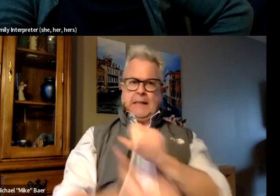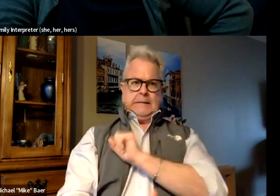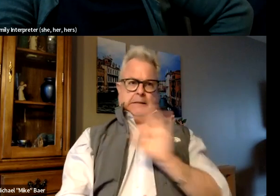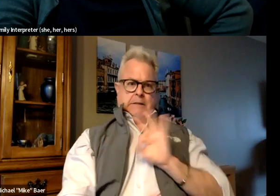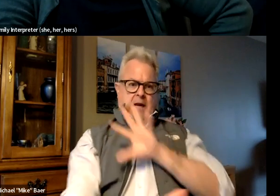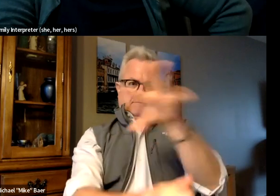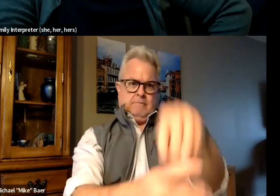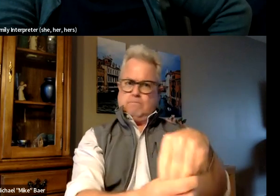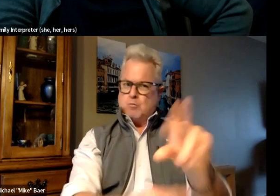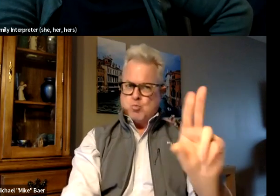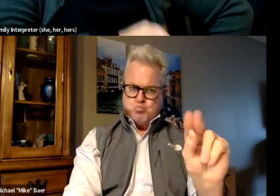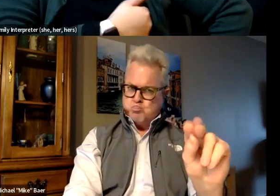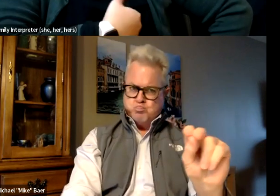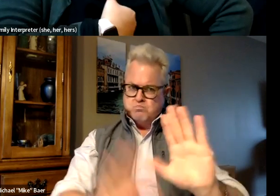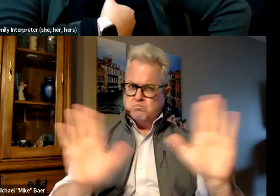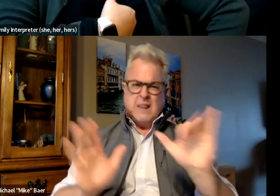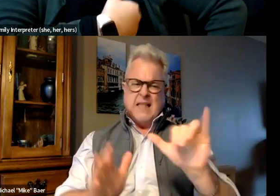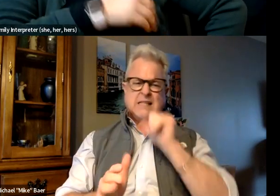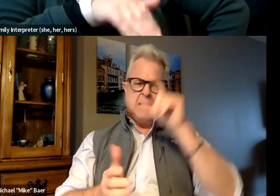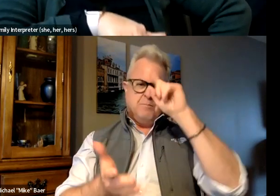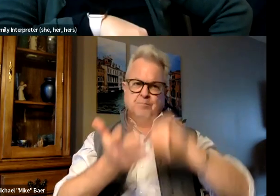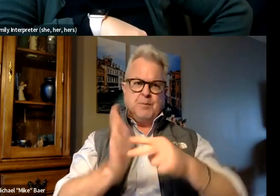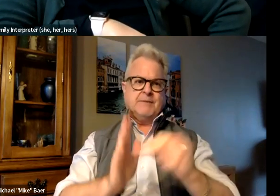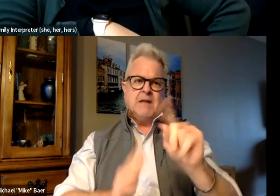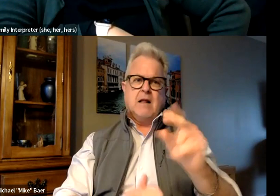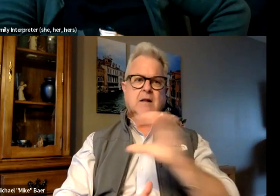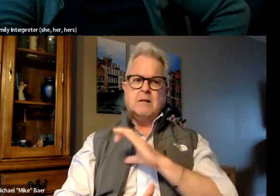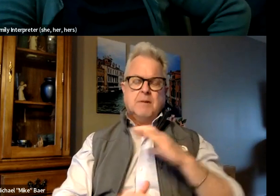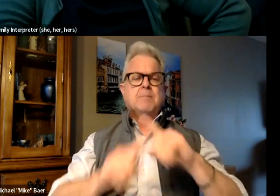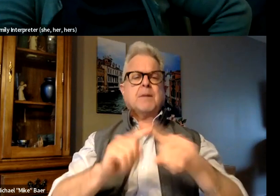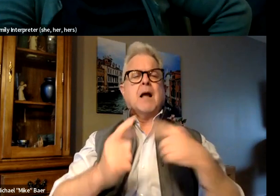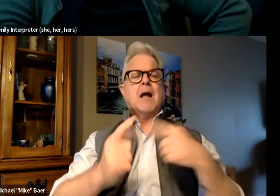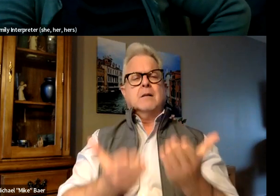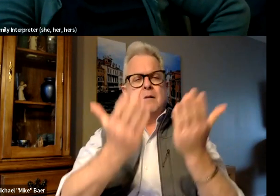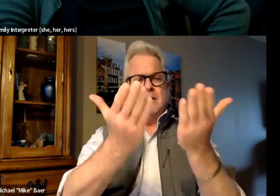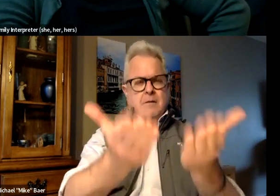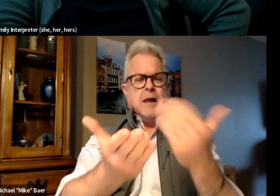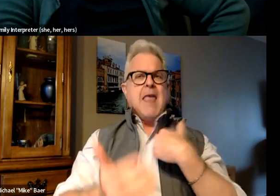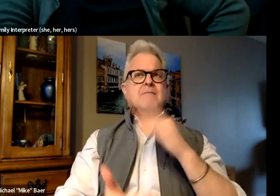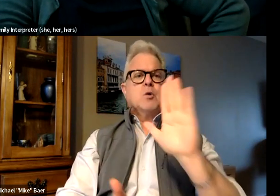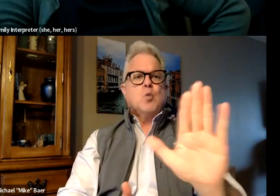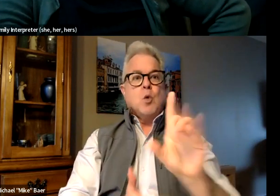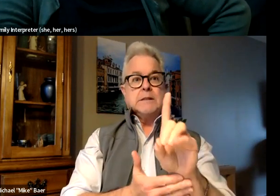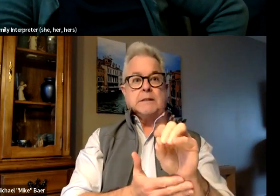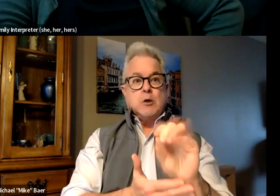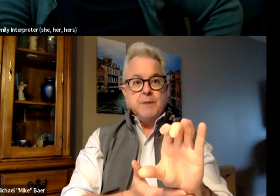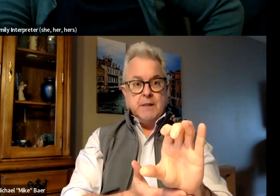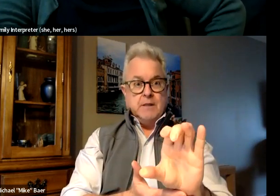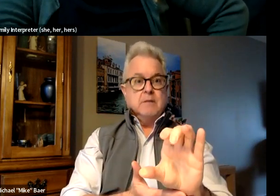maybe, I don't mean to have a staff be involved in the work group. That was not my intention, any staff from the commission, but I had a